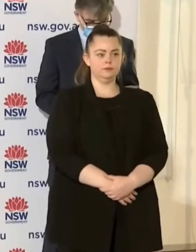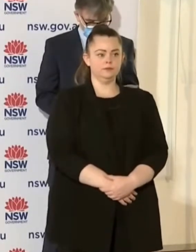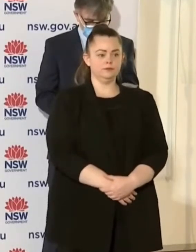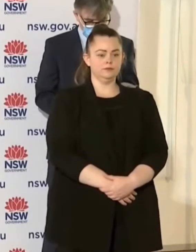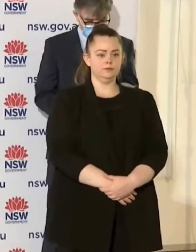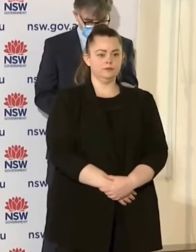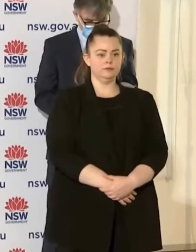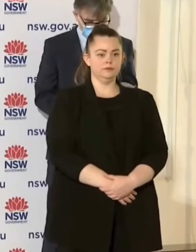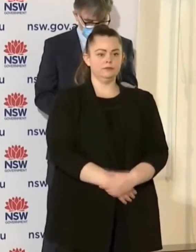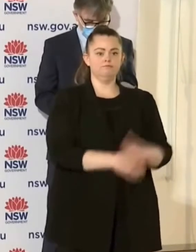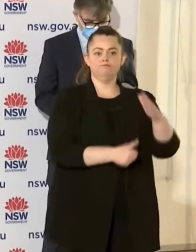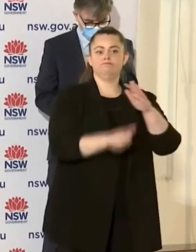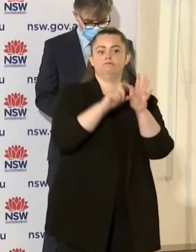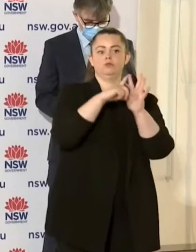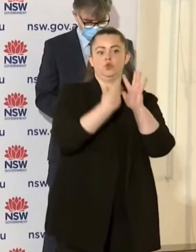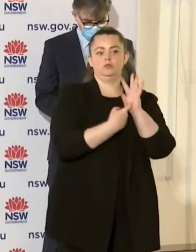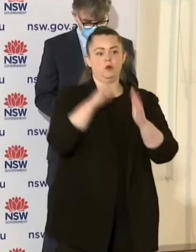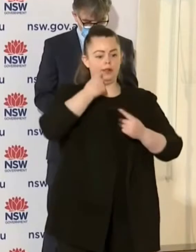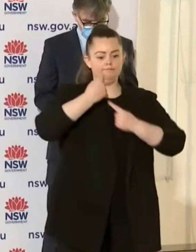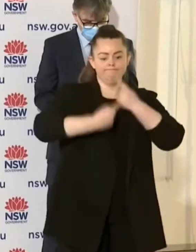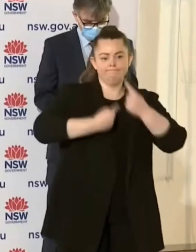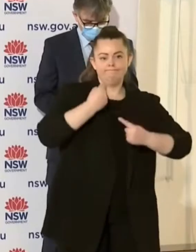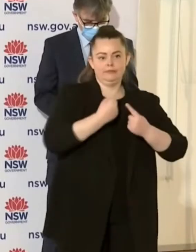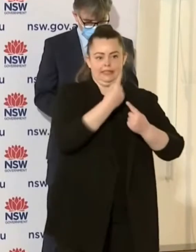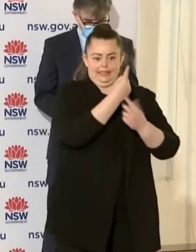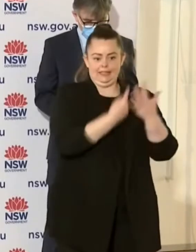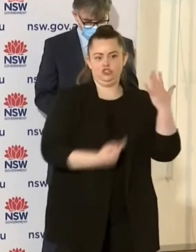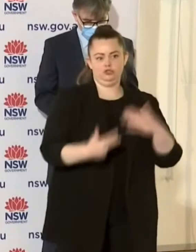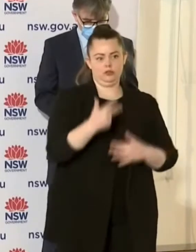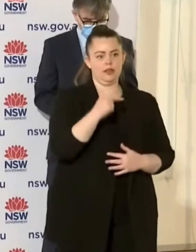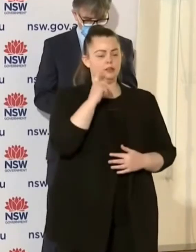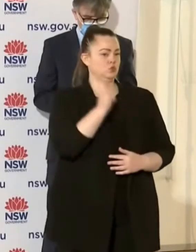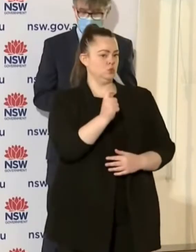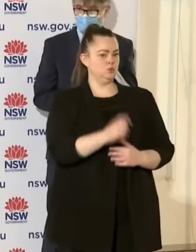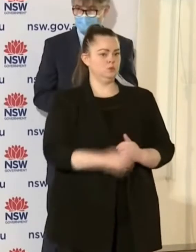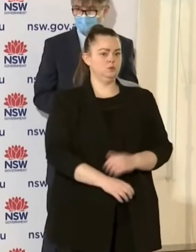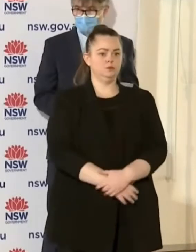Dr. McAnulty will give more details in regard to each of these people.